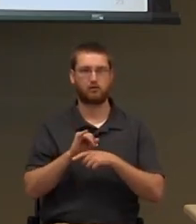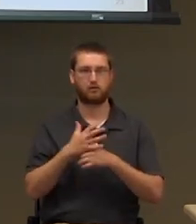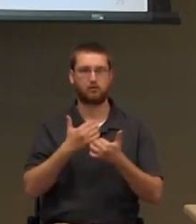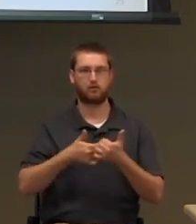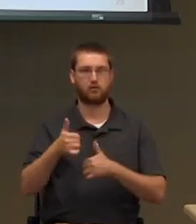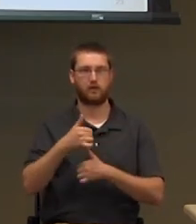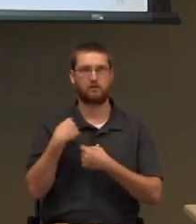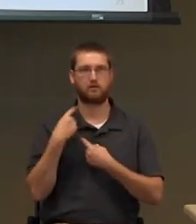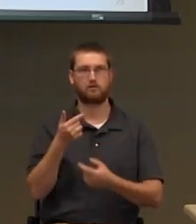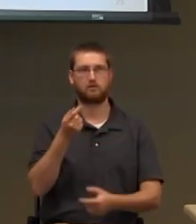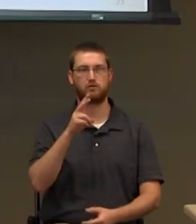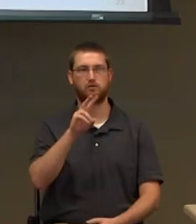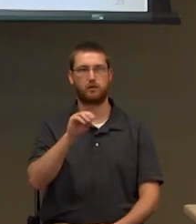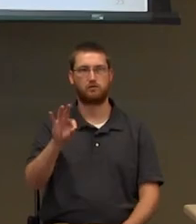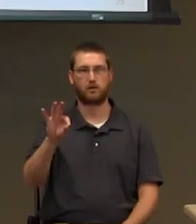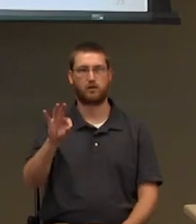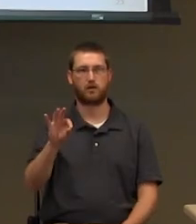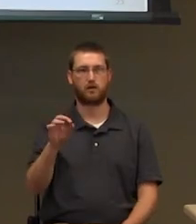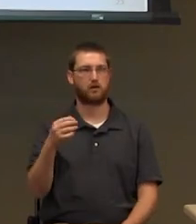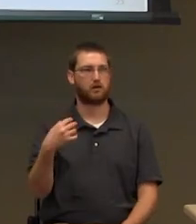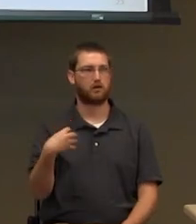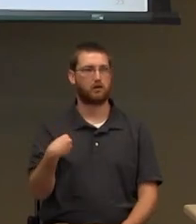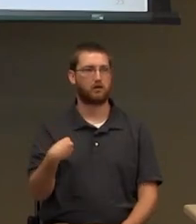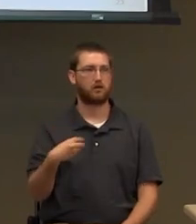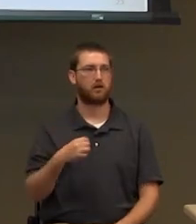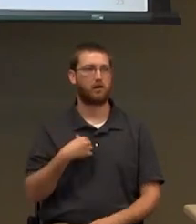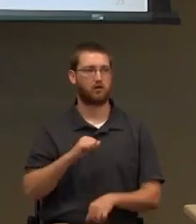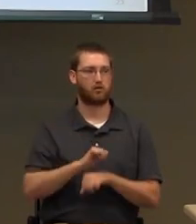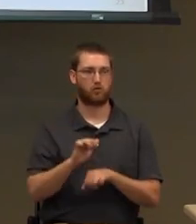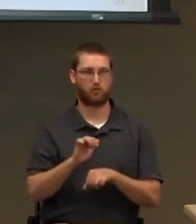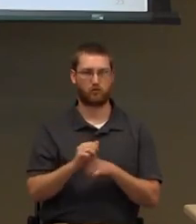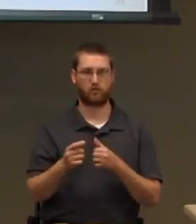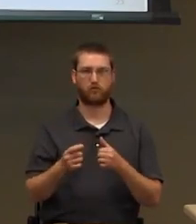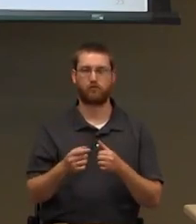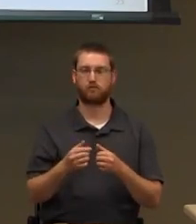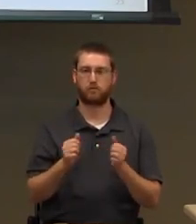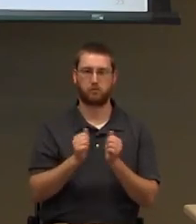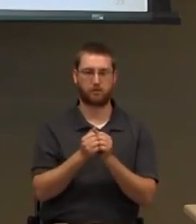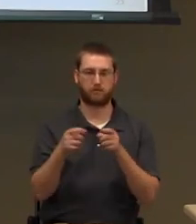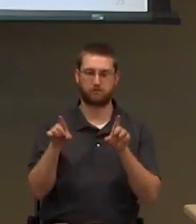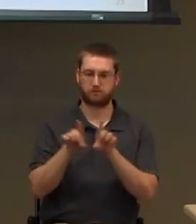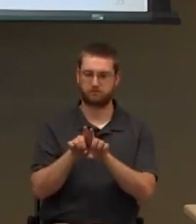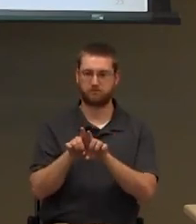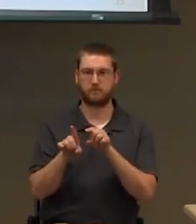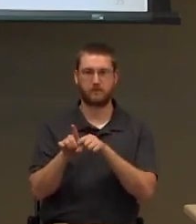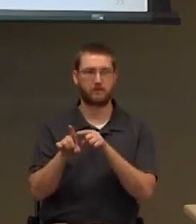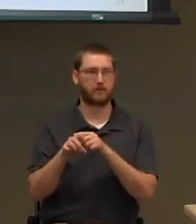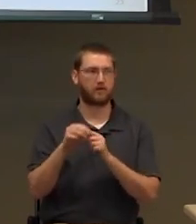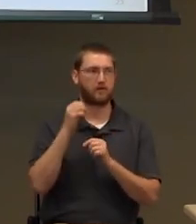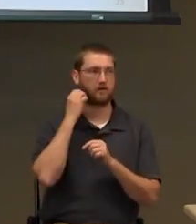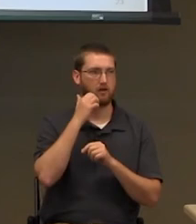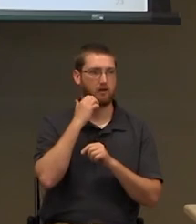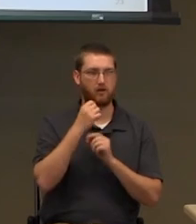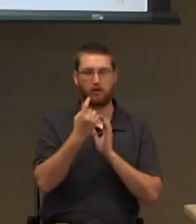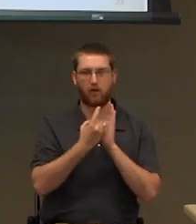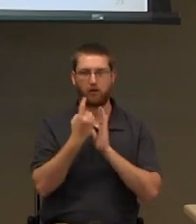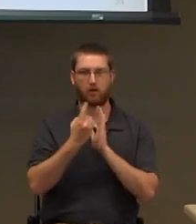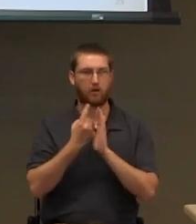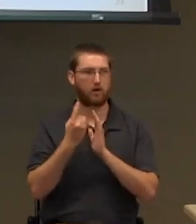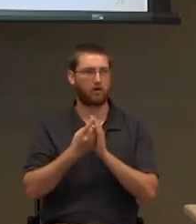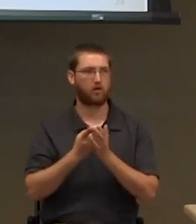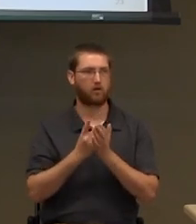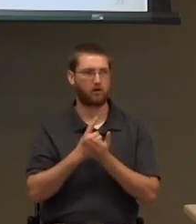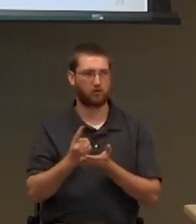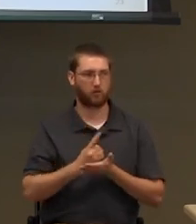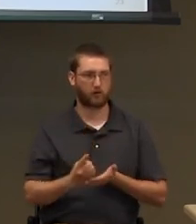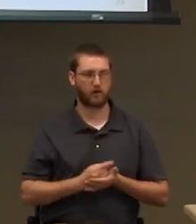2009, John said he lost his death. I work firsthand with him, day to day, sometimes week to week, I admire at times.